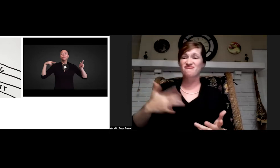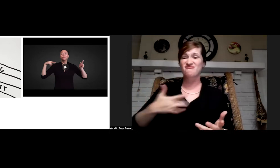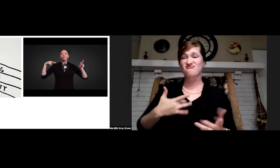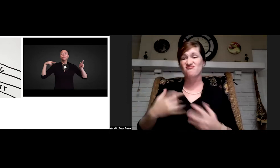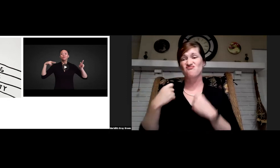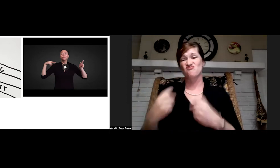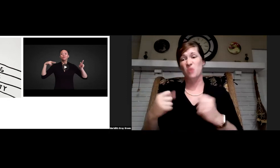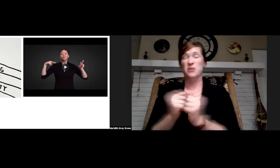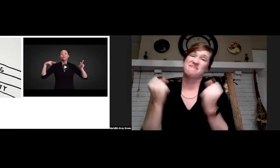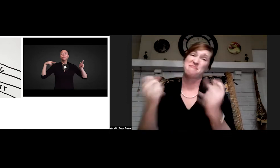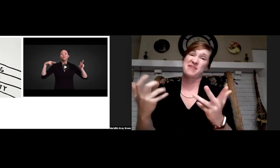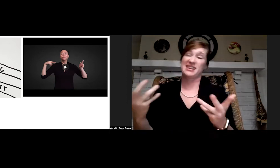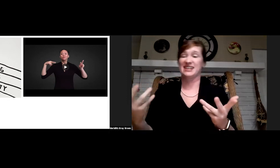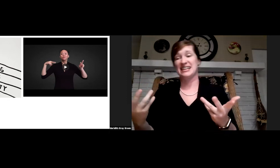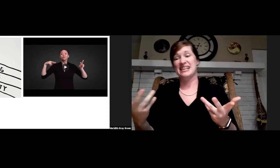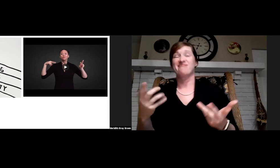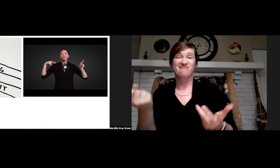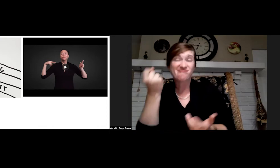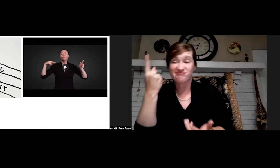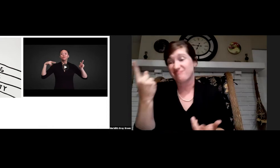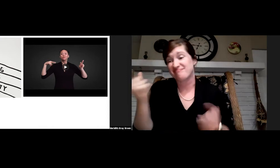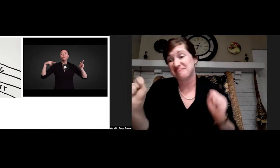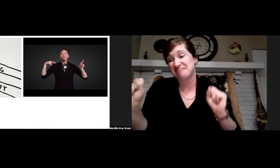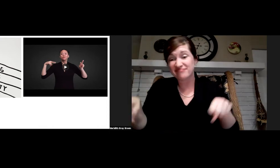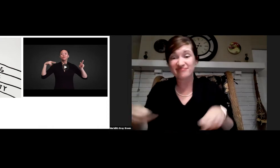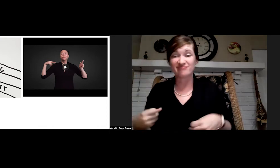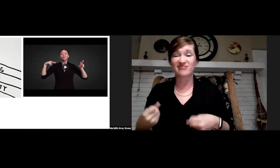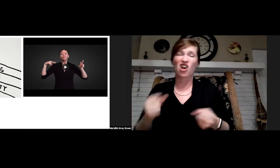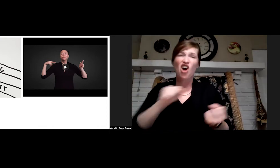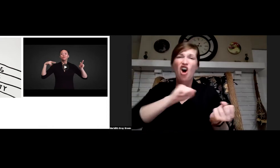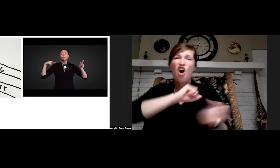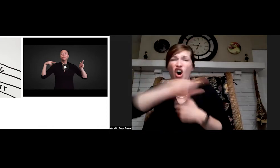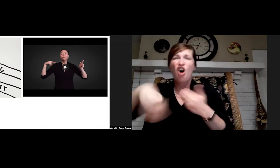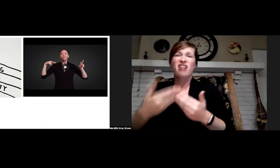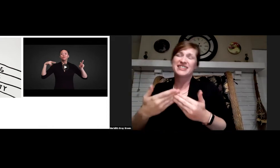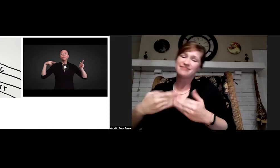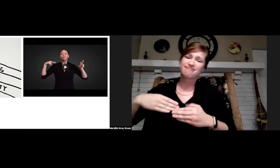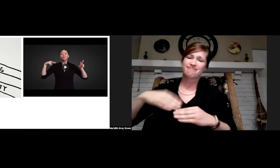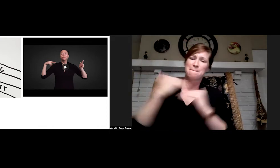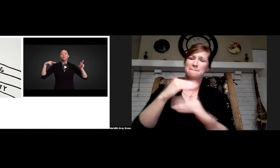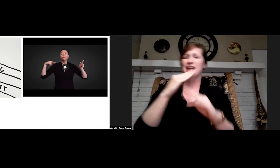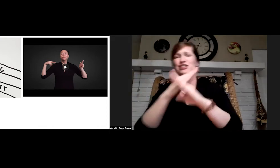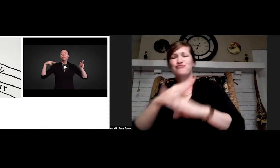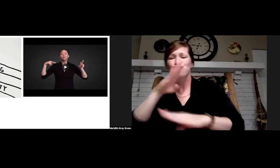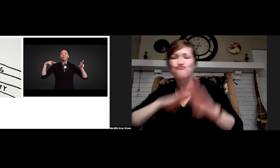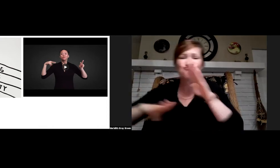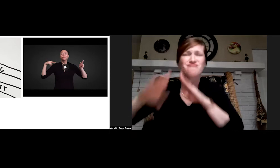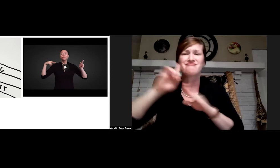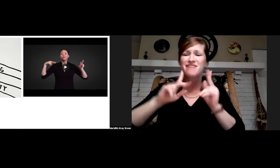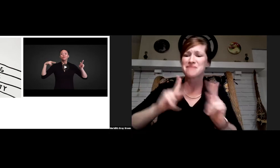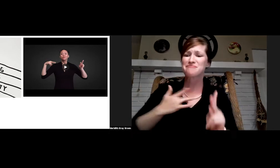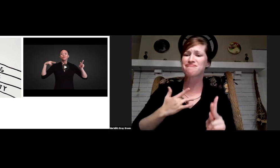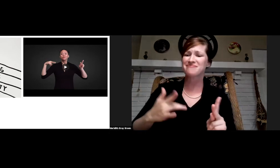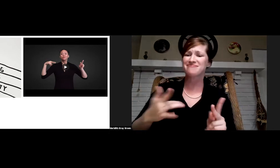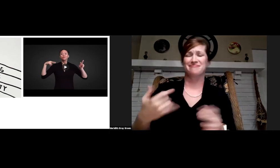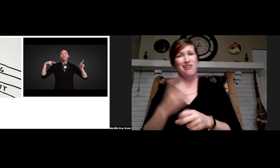These notes may resonate strongly with many, and it's understandable. All the barriers and frustrations